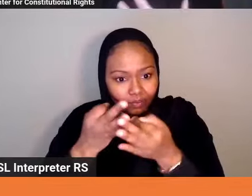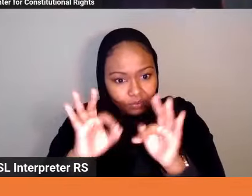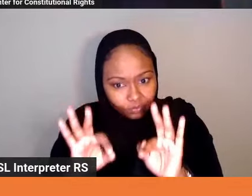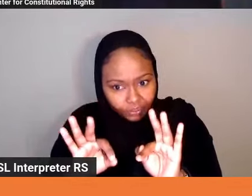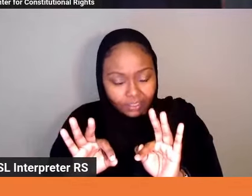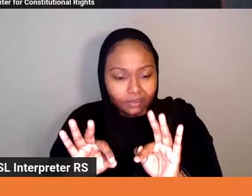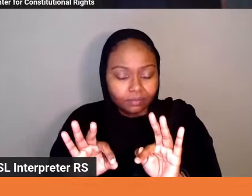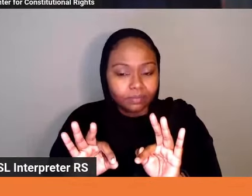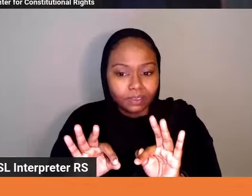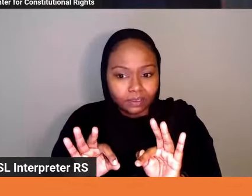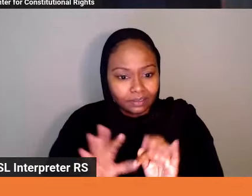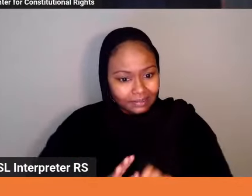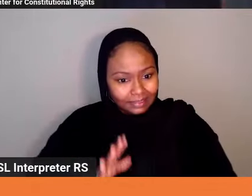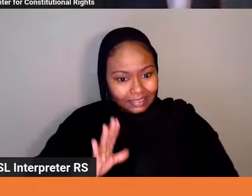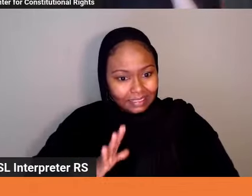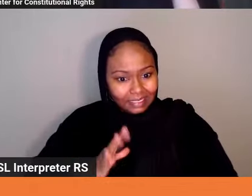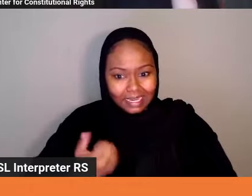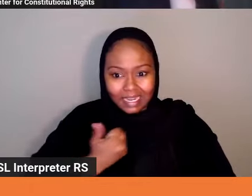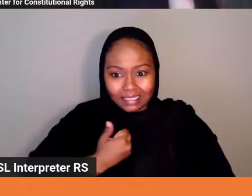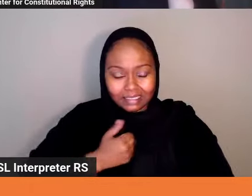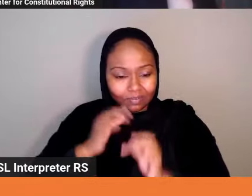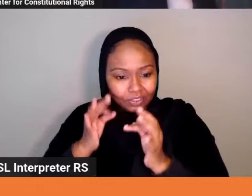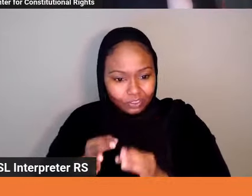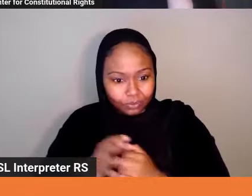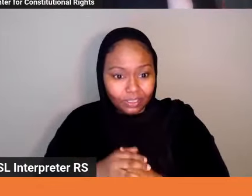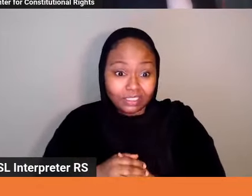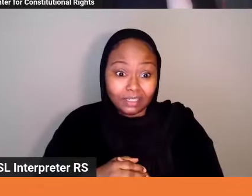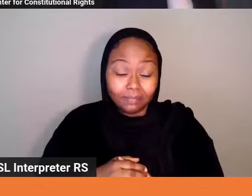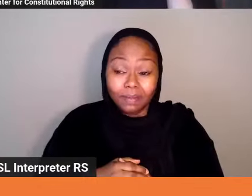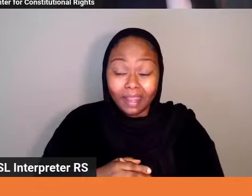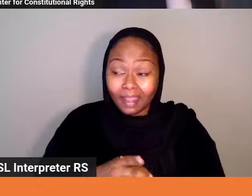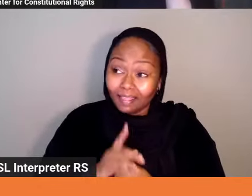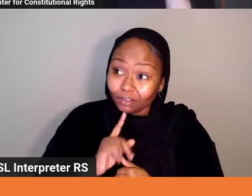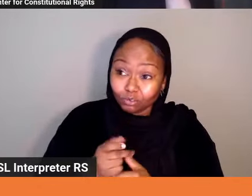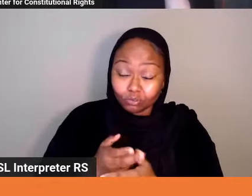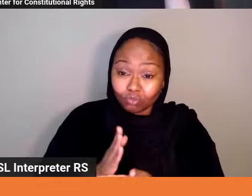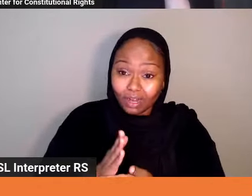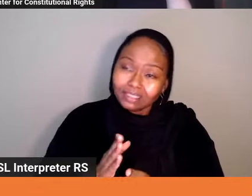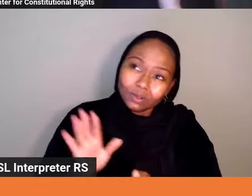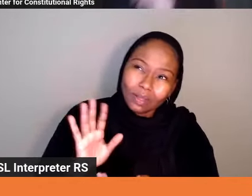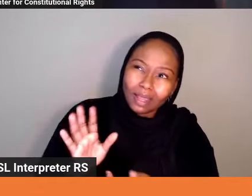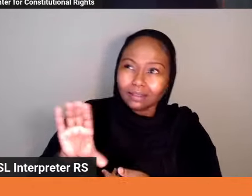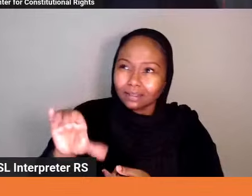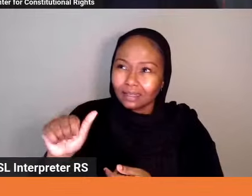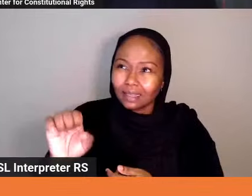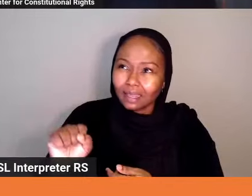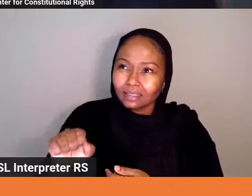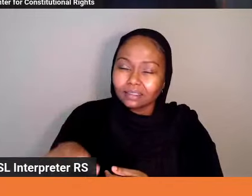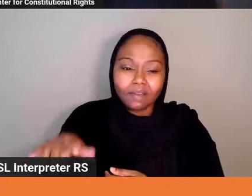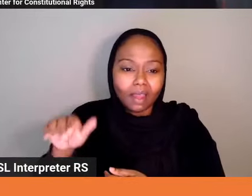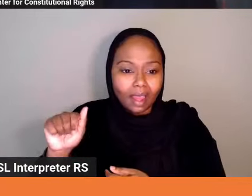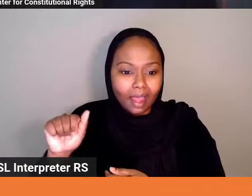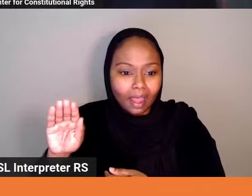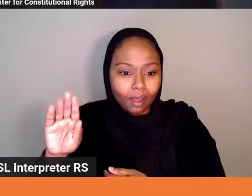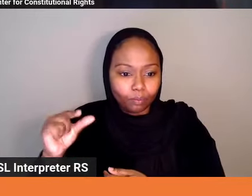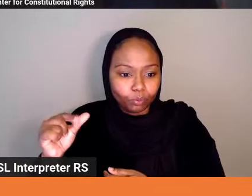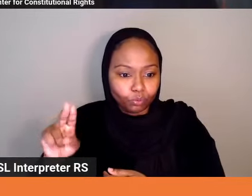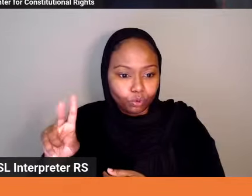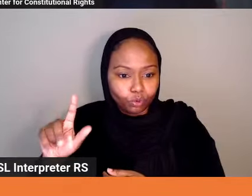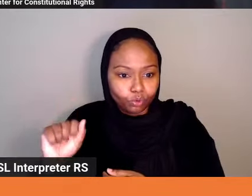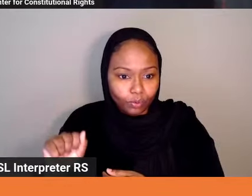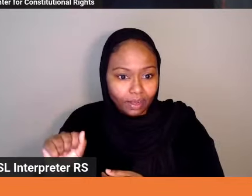self-determination. There is value in that. And something like the case of our Abu Ghraib plaintiffs, I've